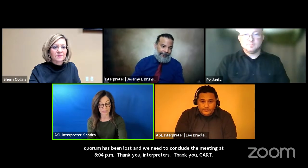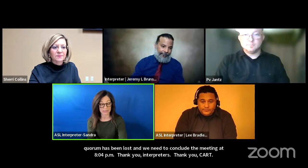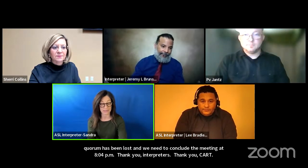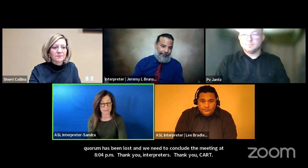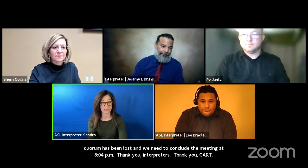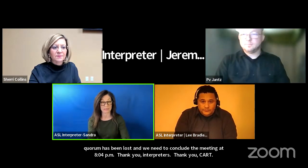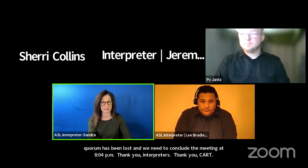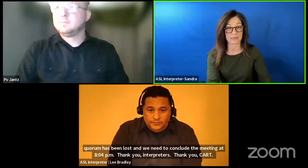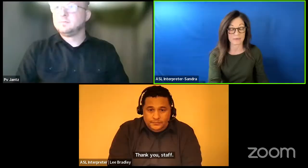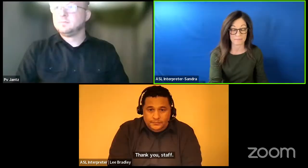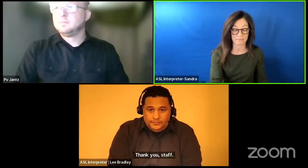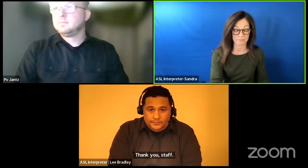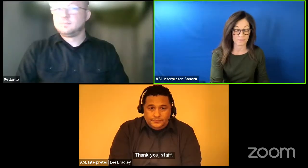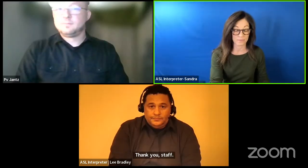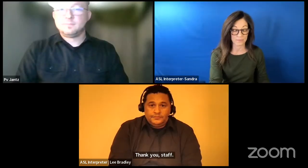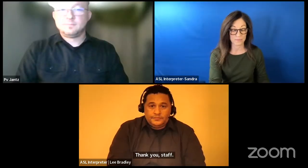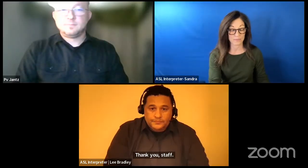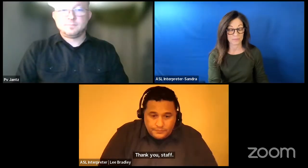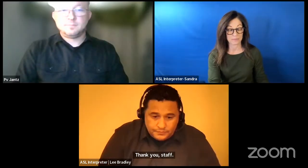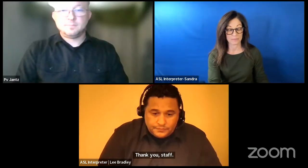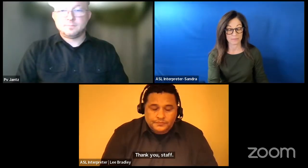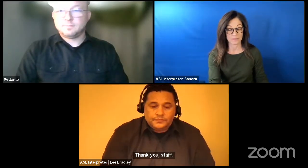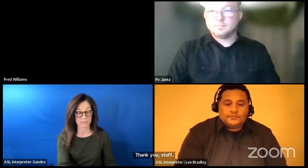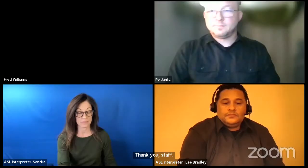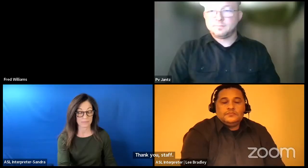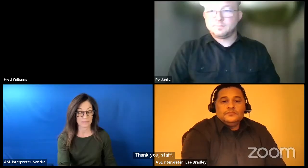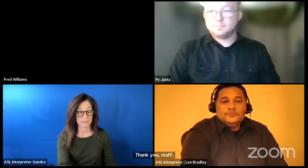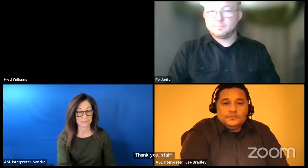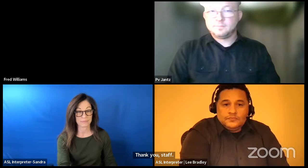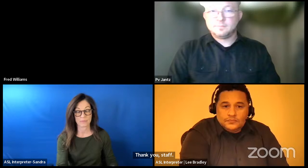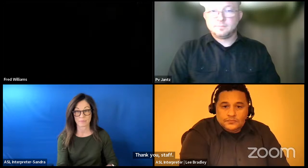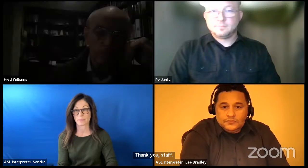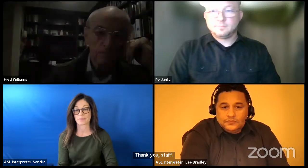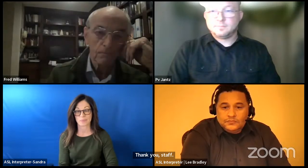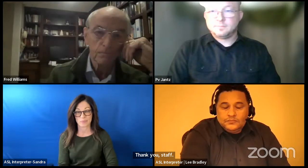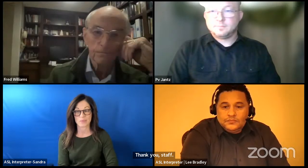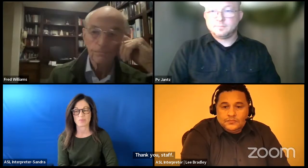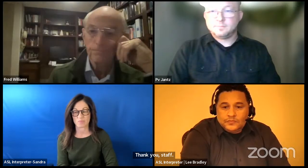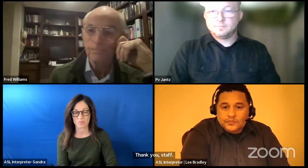appreciate it. And No problem.